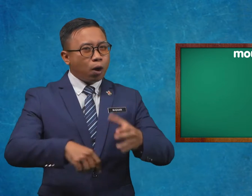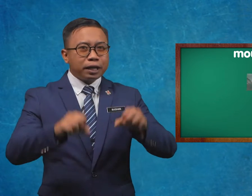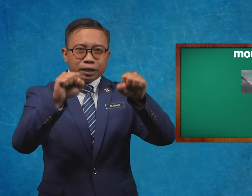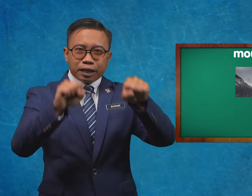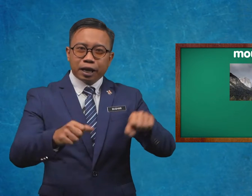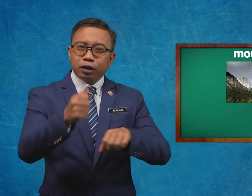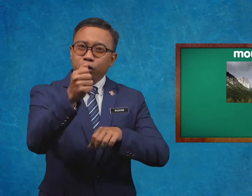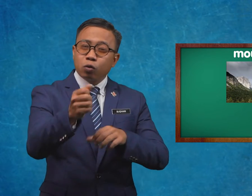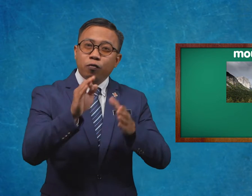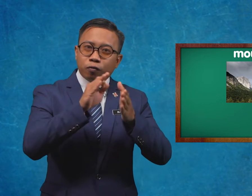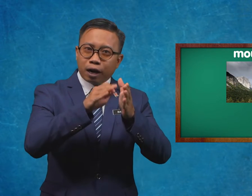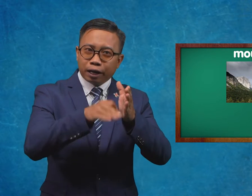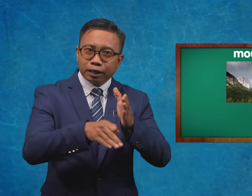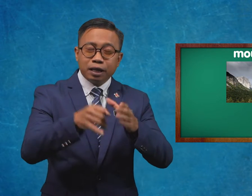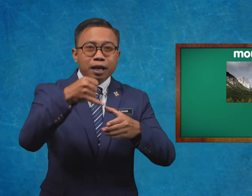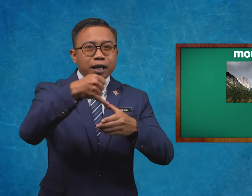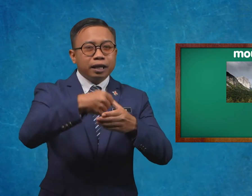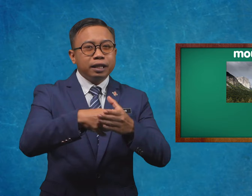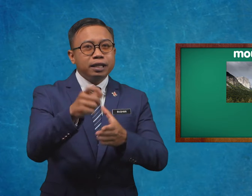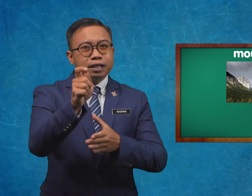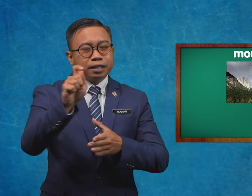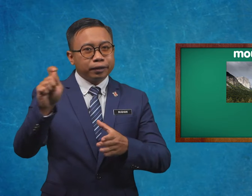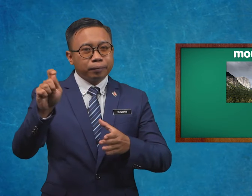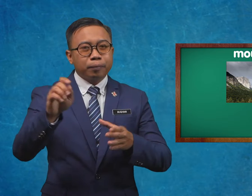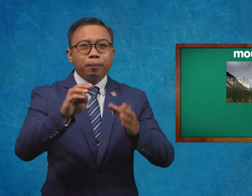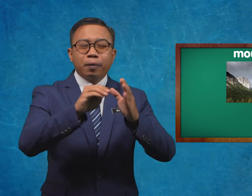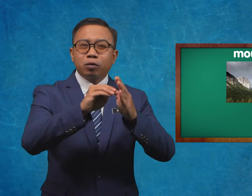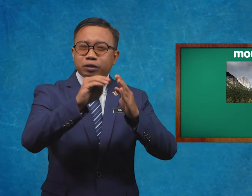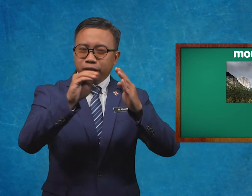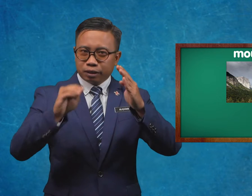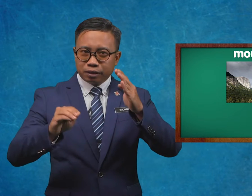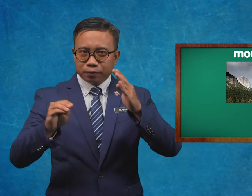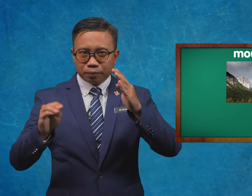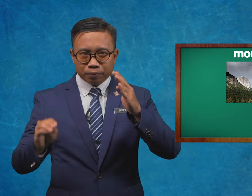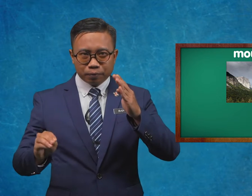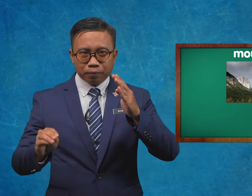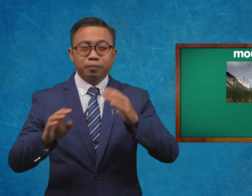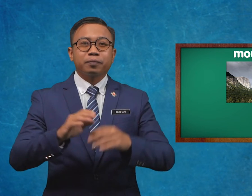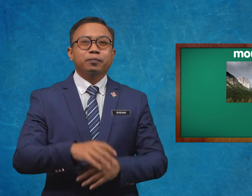What can you find in the mountain?